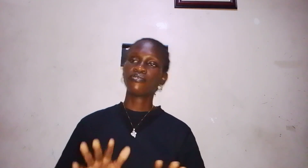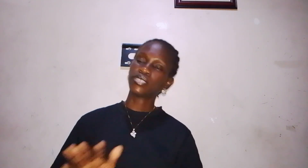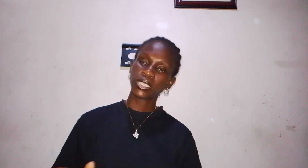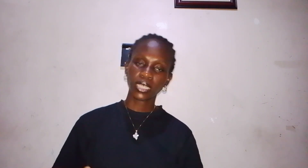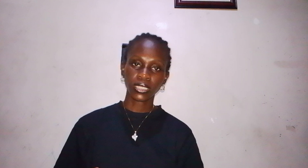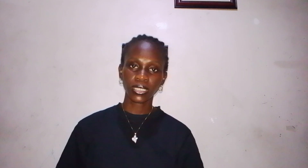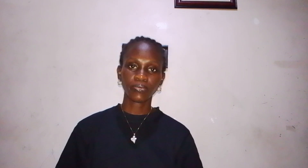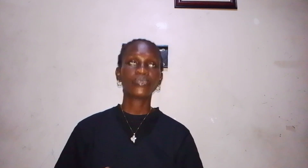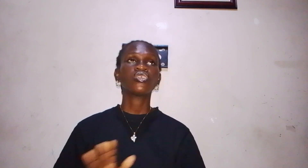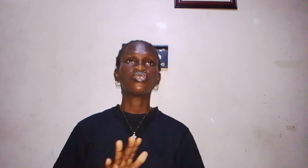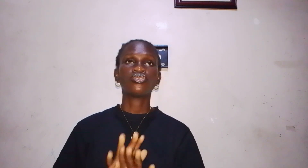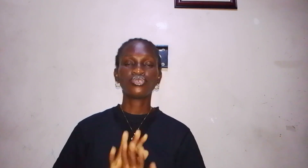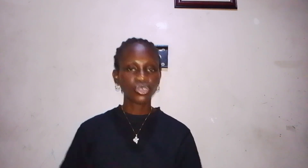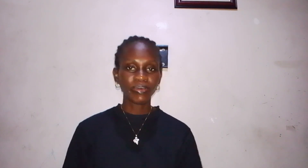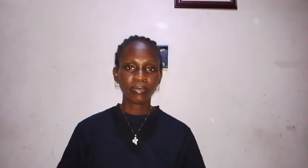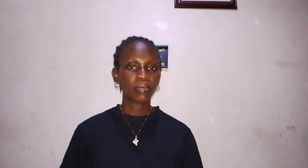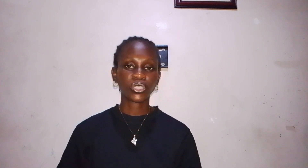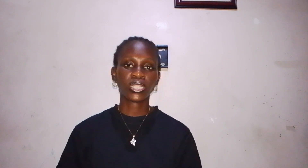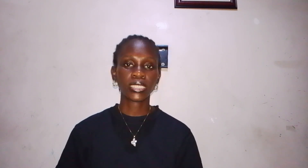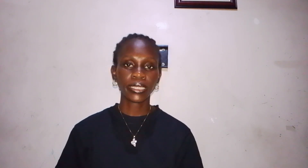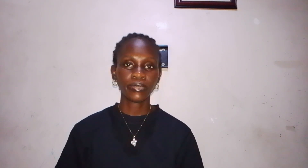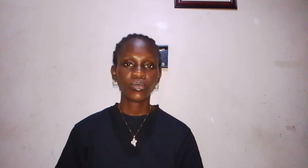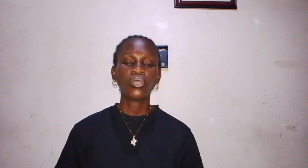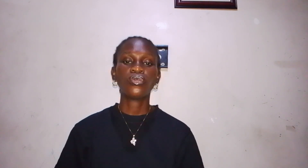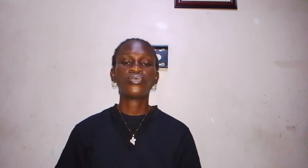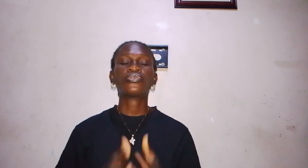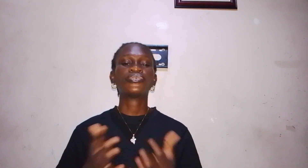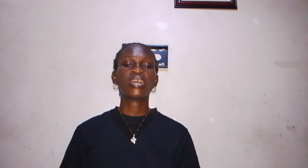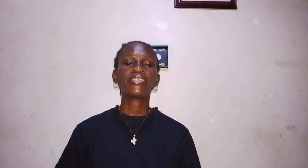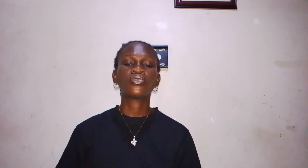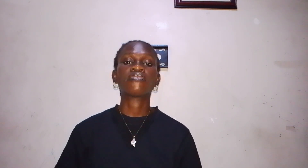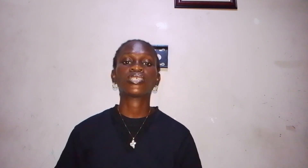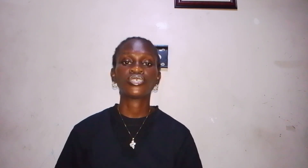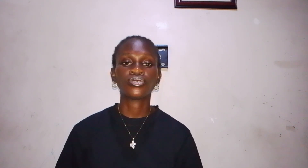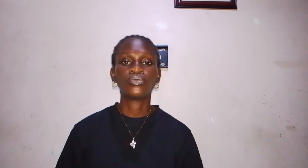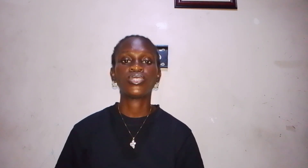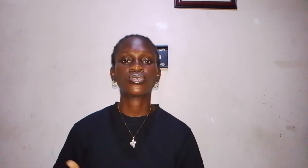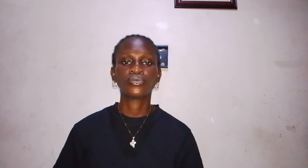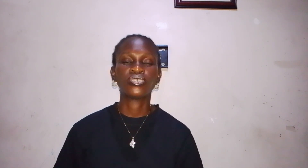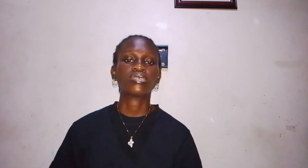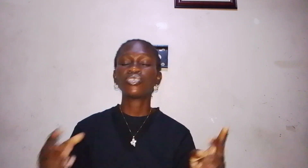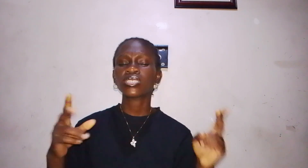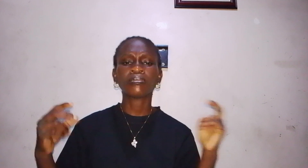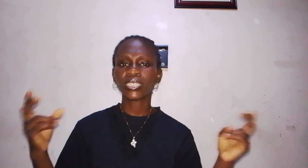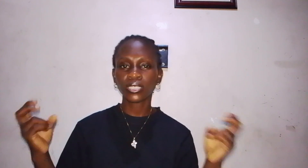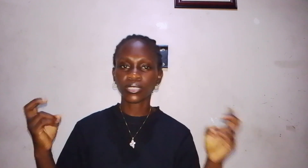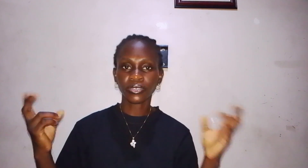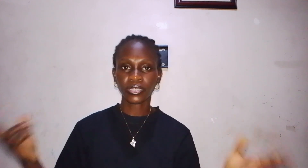for instance, you don't remember a particular sign, or you're having a conversation with someone. Just imagine a scenario in your